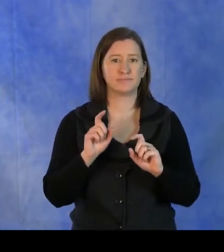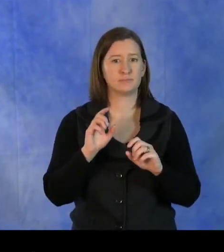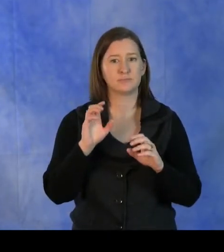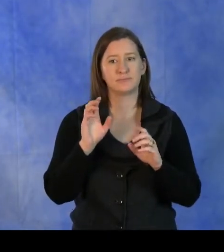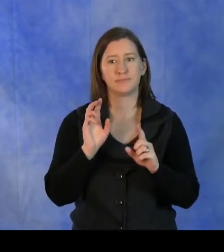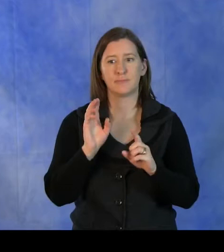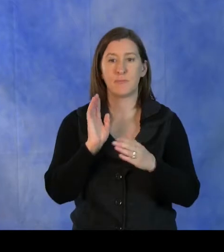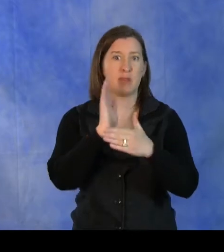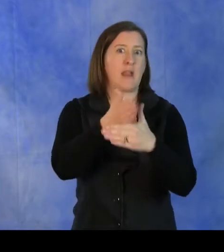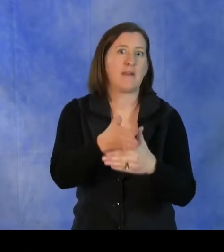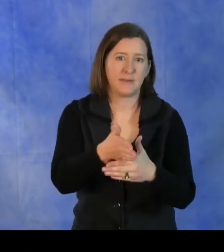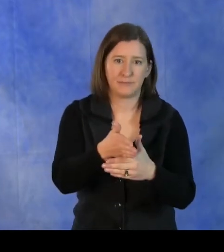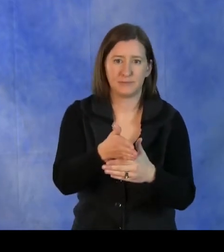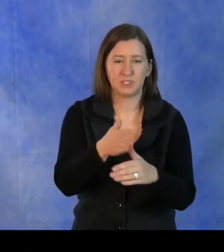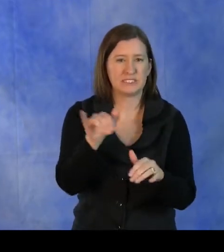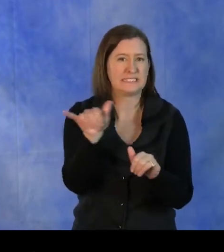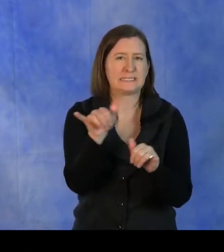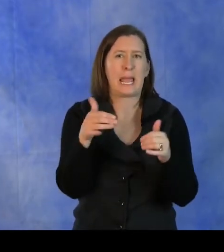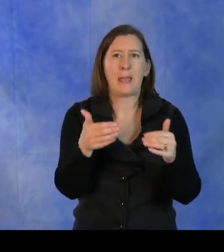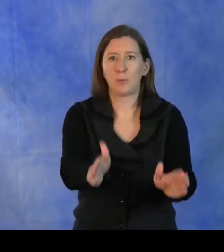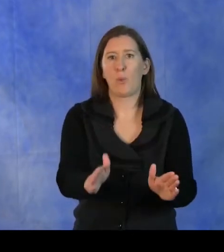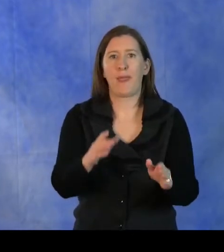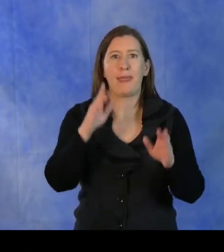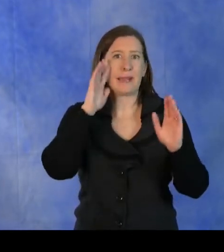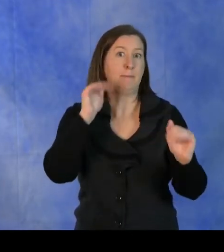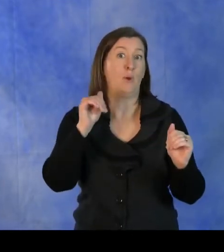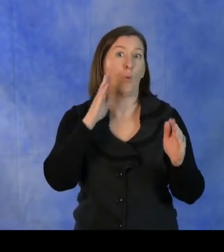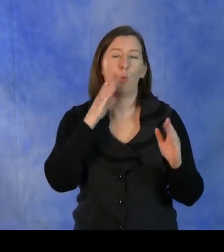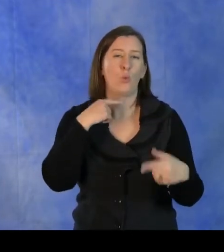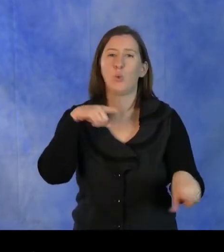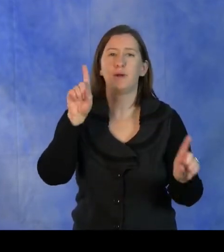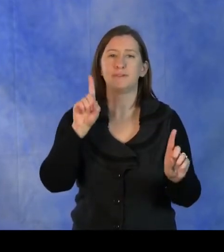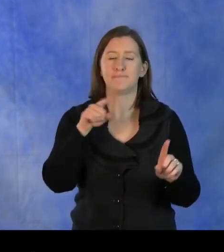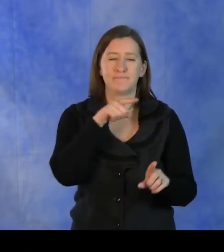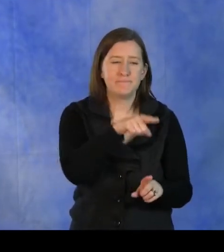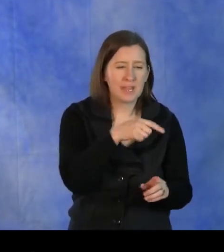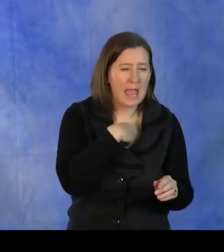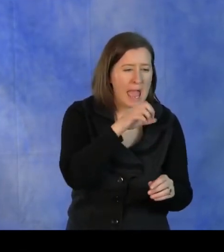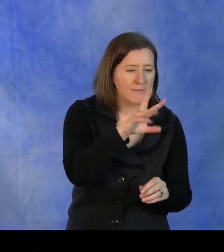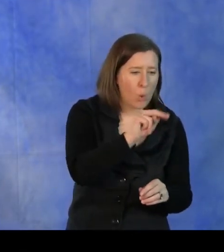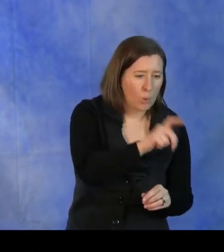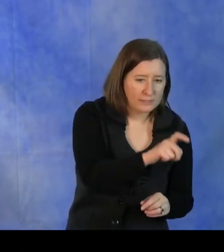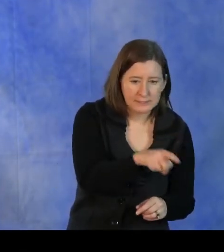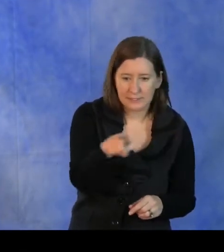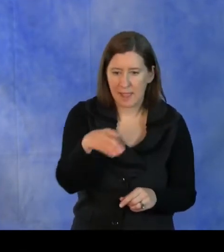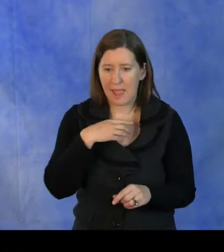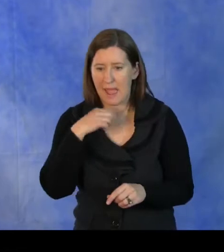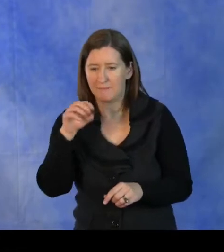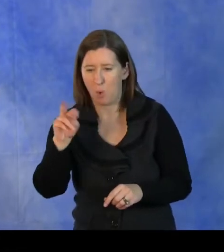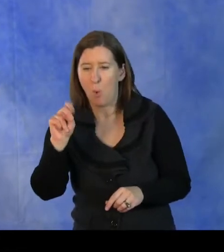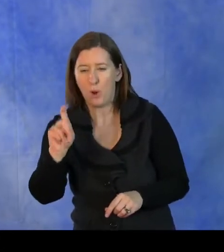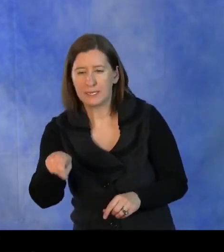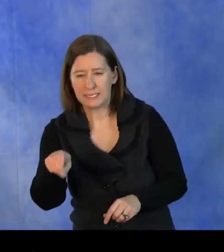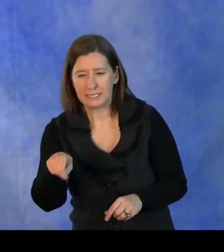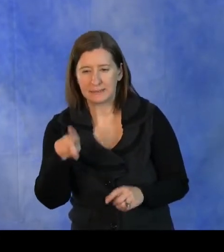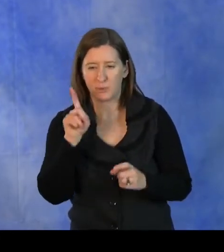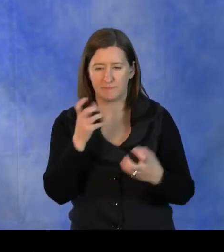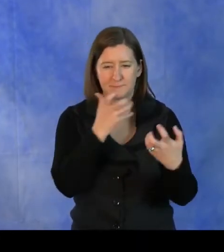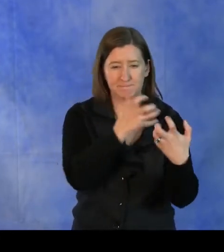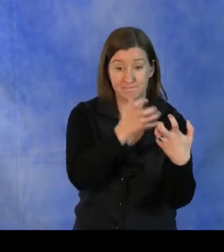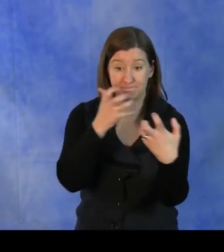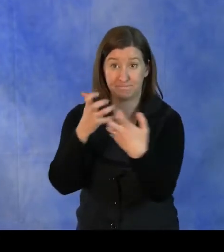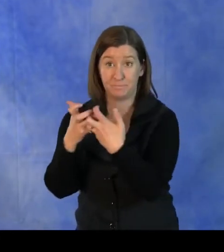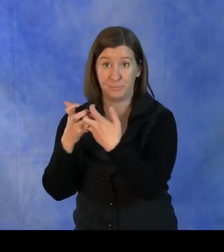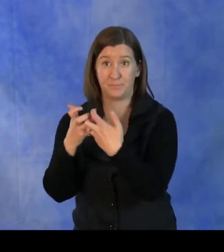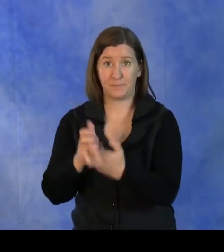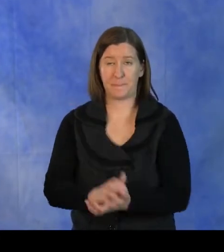You can't just do the same intervention the same way for everyone. It won't work. So